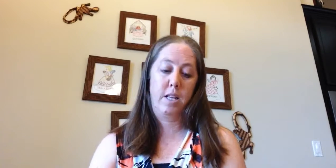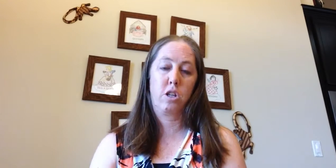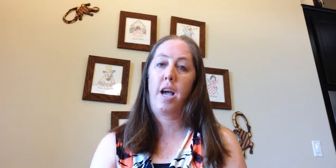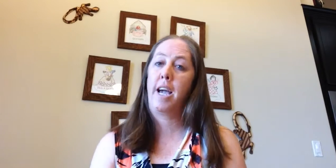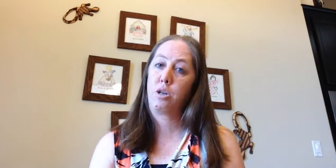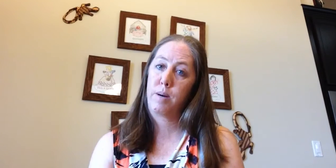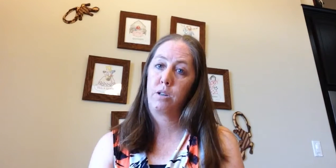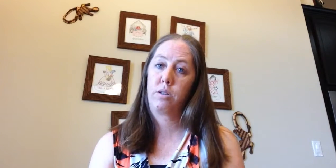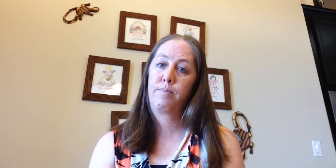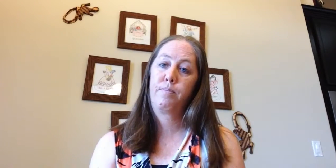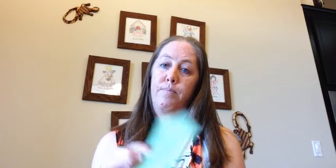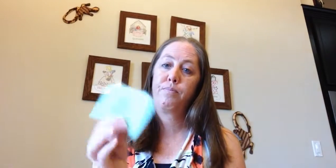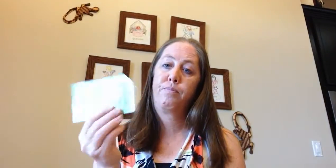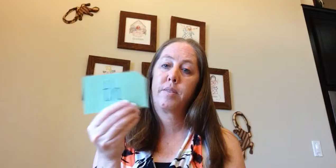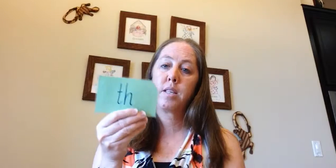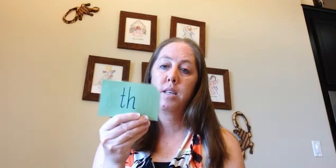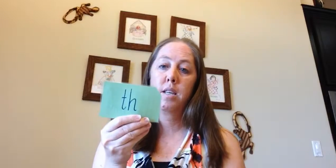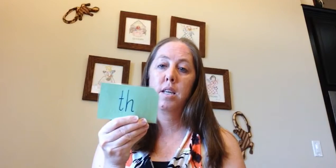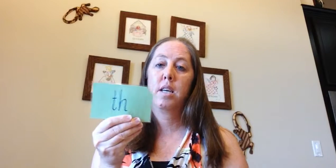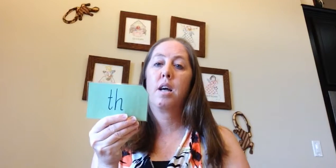are the H brothers.